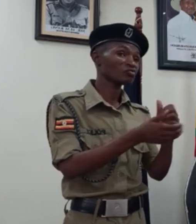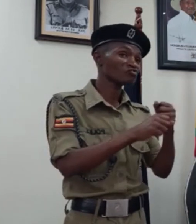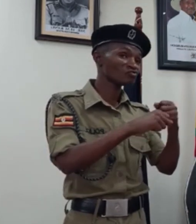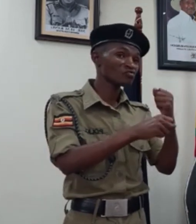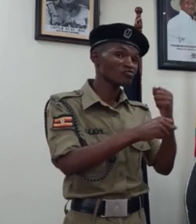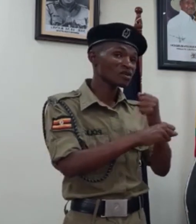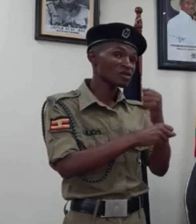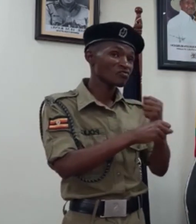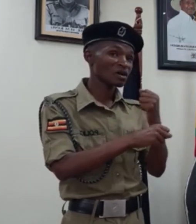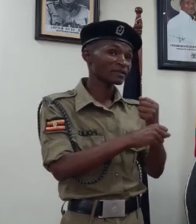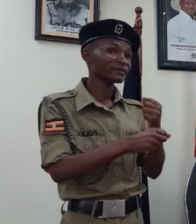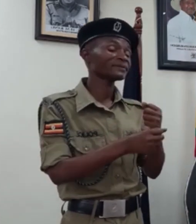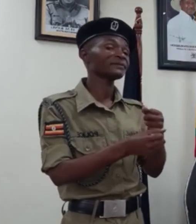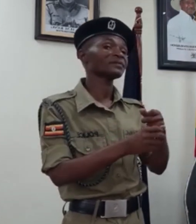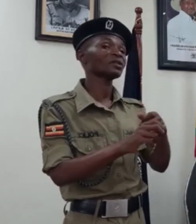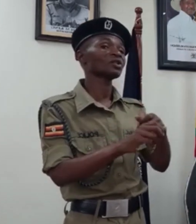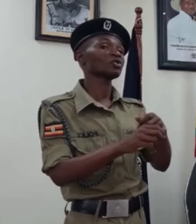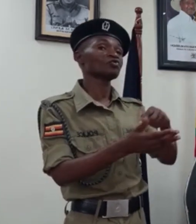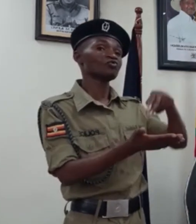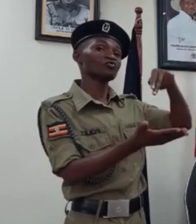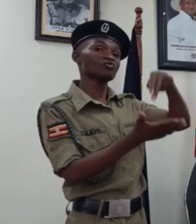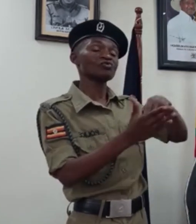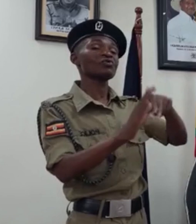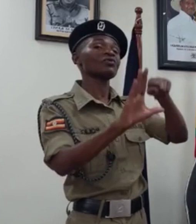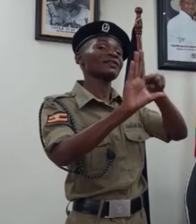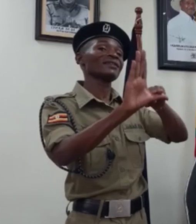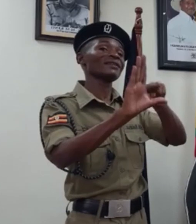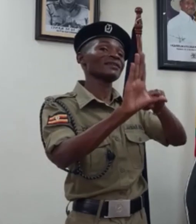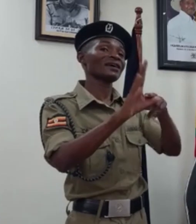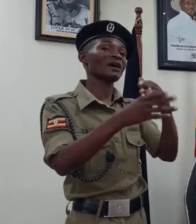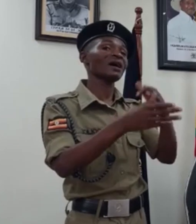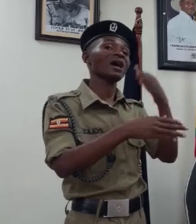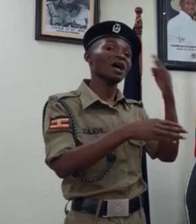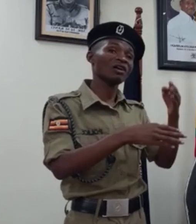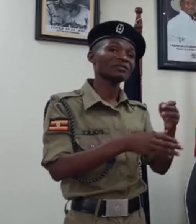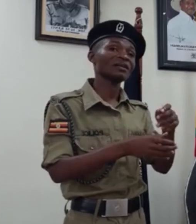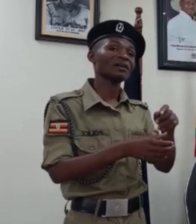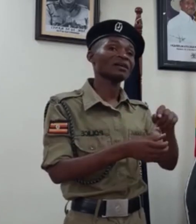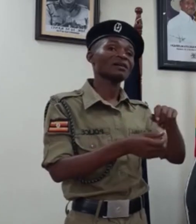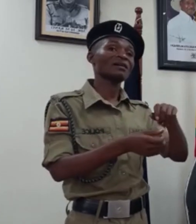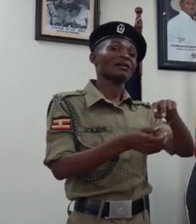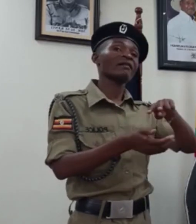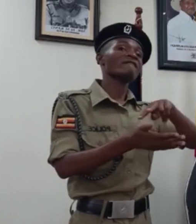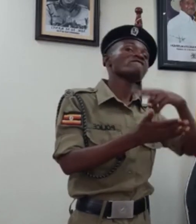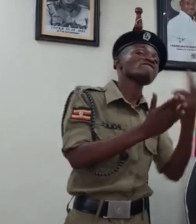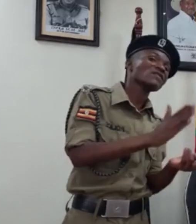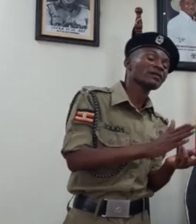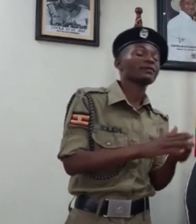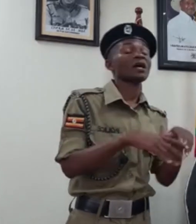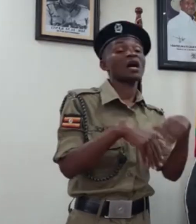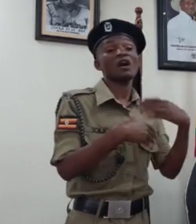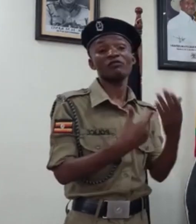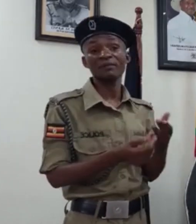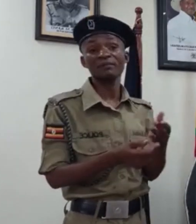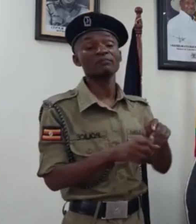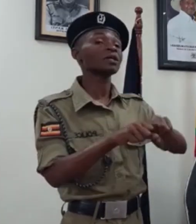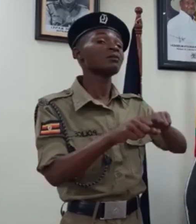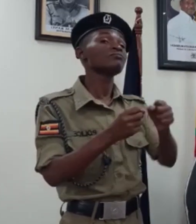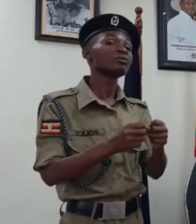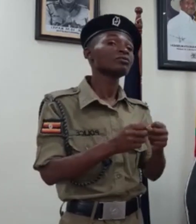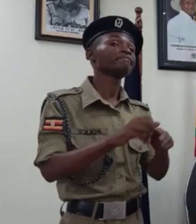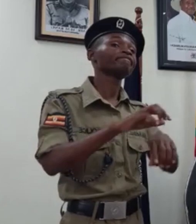correcting one of the, was making correction at his home and stood on a chair,